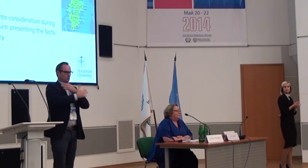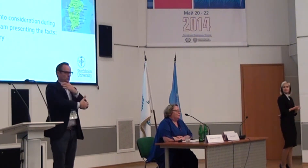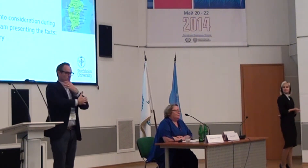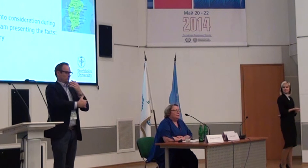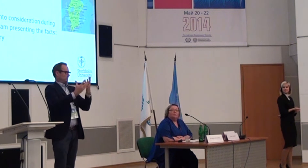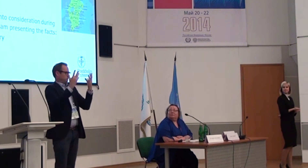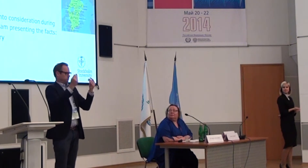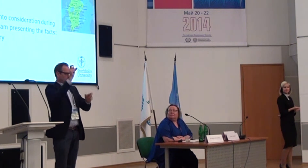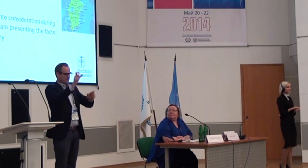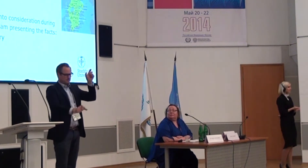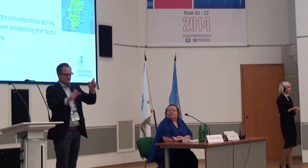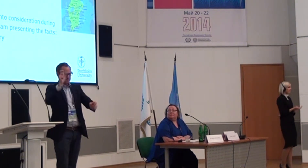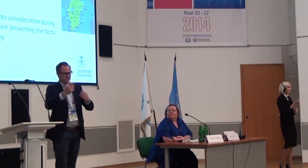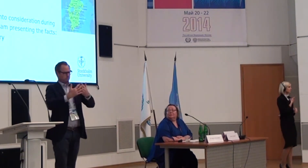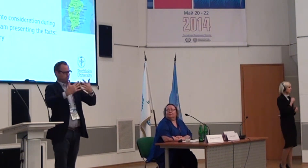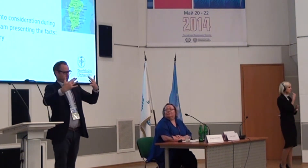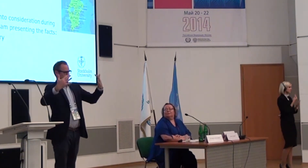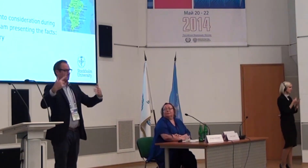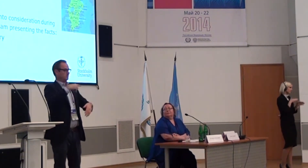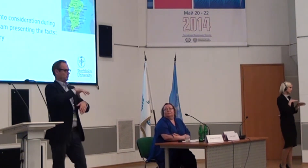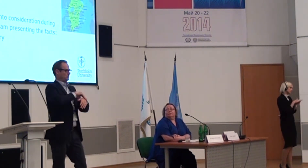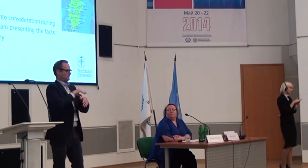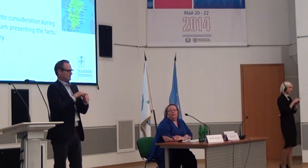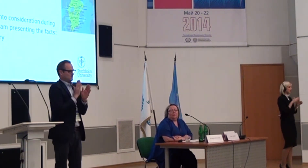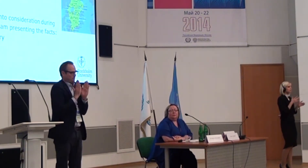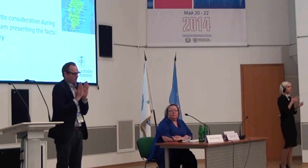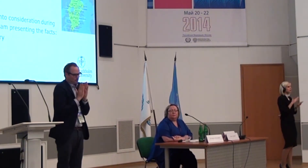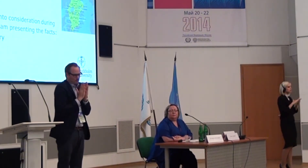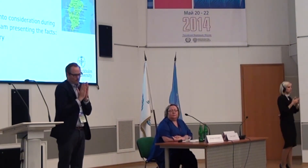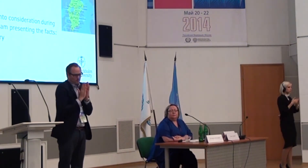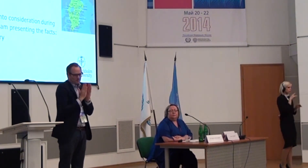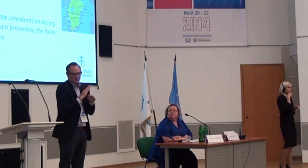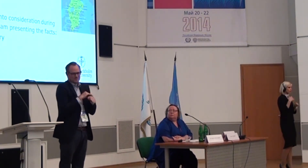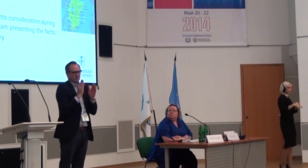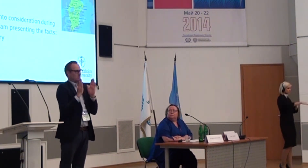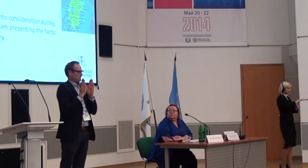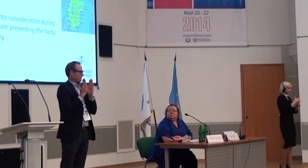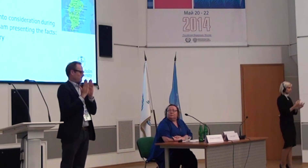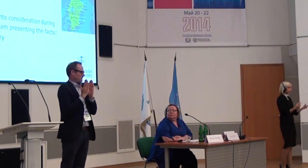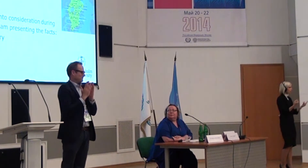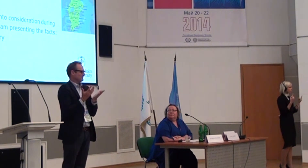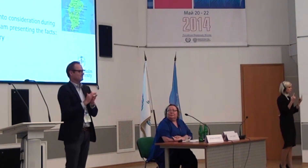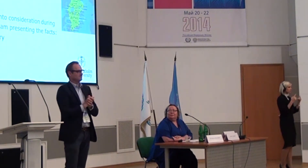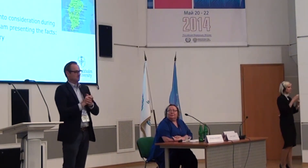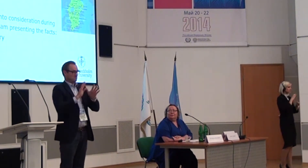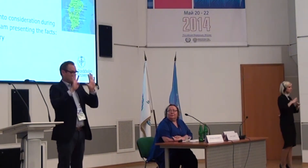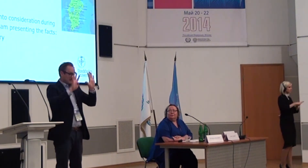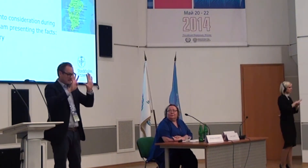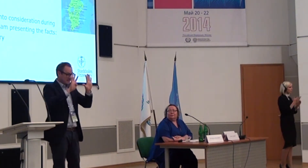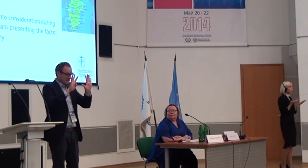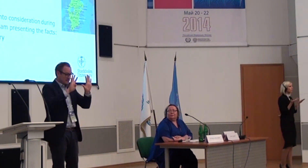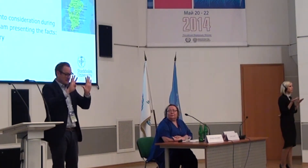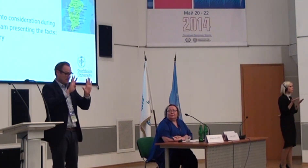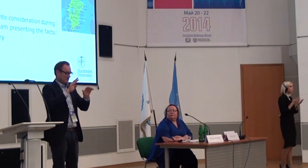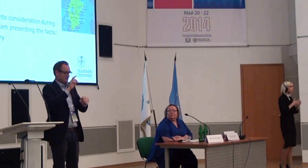Russia is a vast country. You have a lot of citizens. Sweden is very